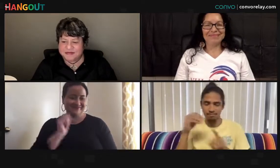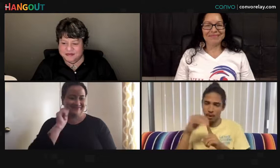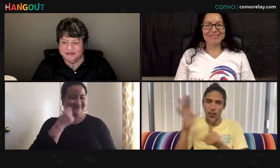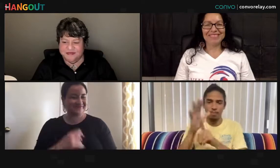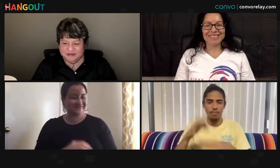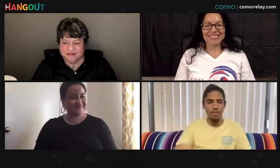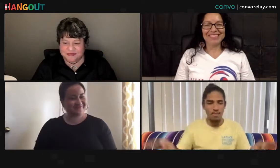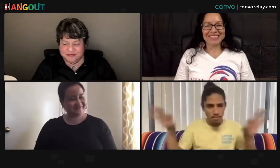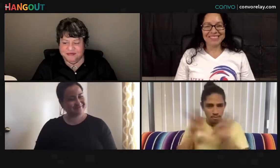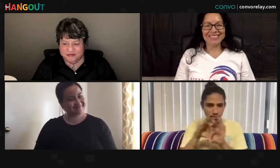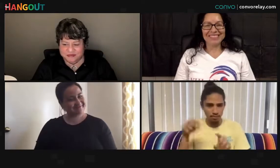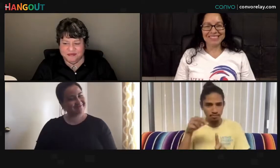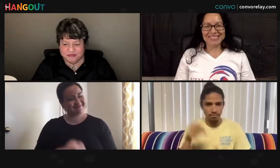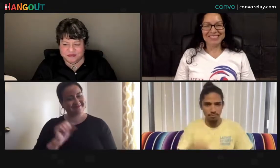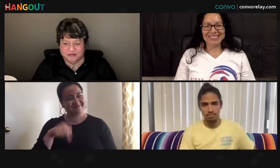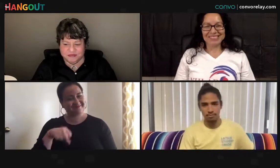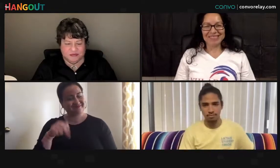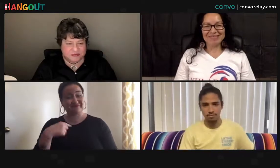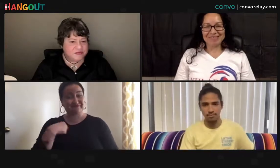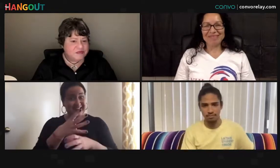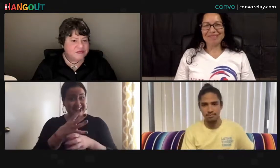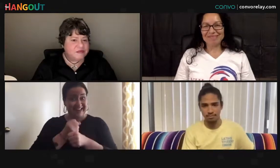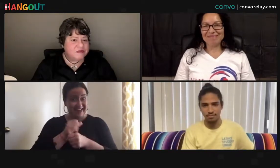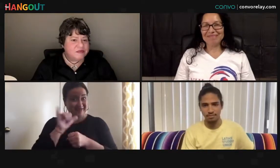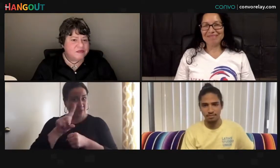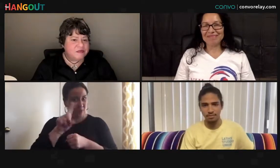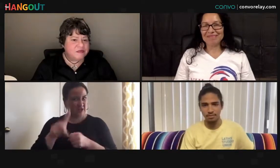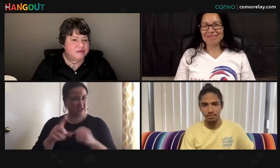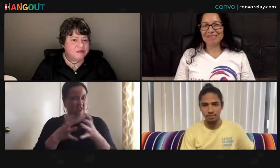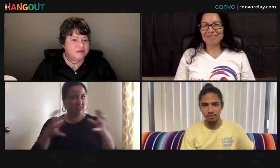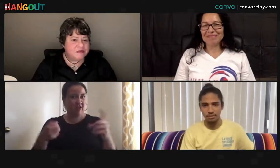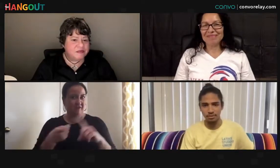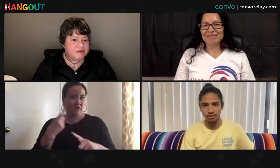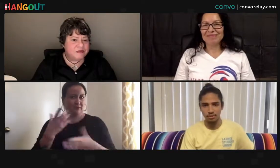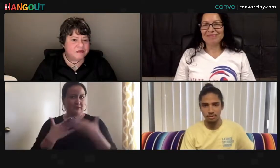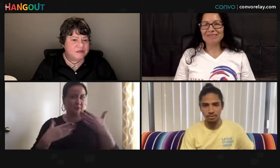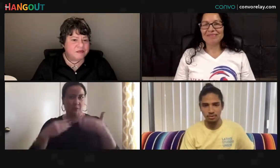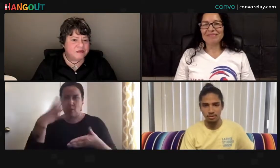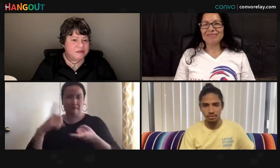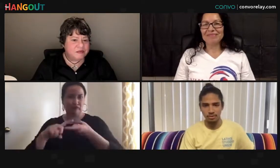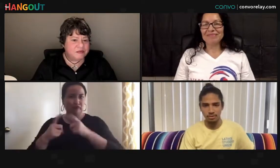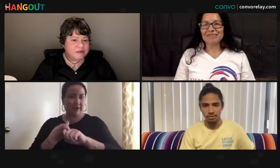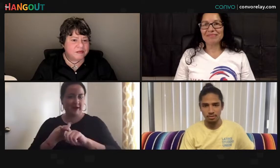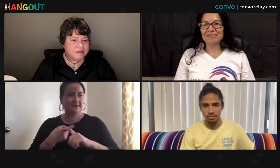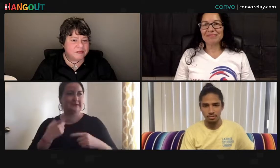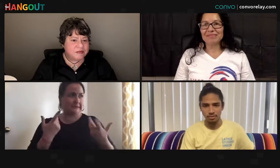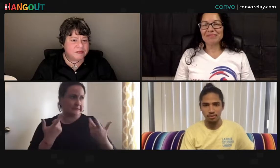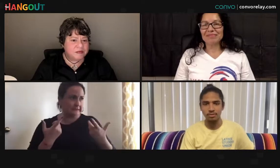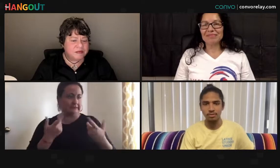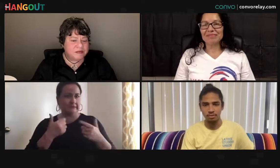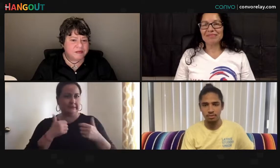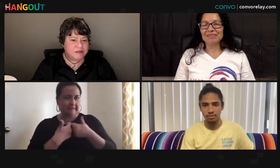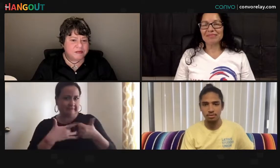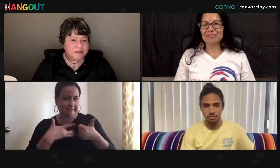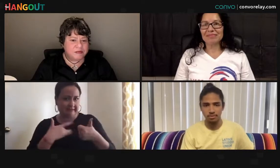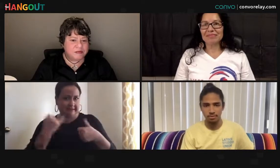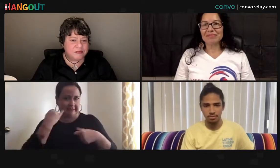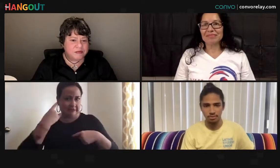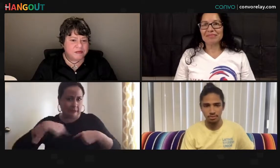to host another celebration too. I think it's important to expose people to that. Melissa here. I do get that question from my